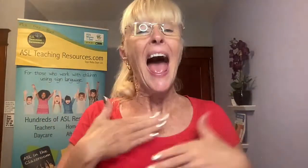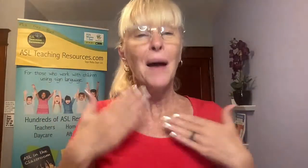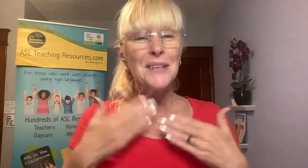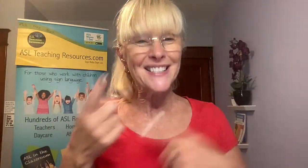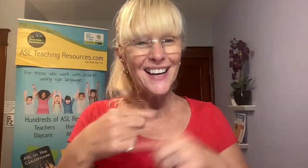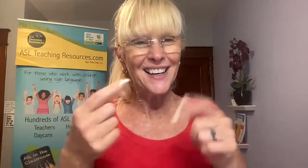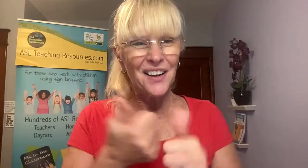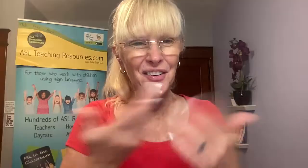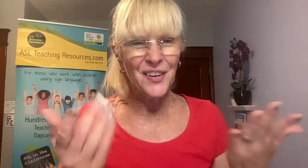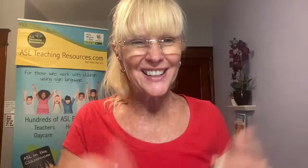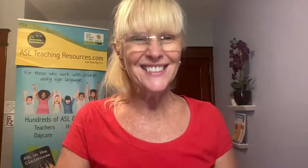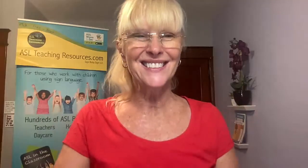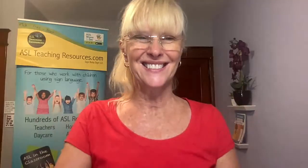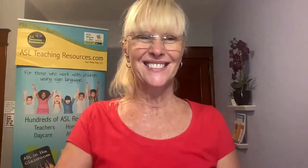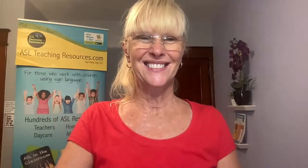Happy signing, everyone.